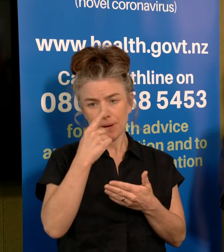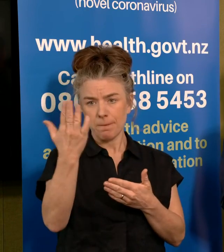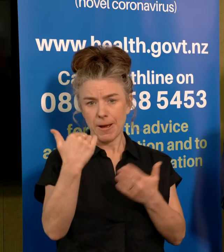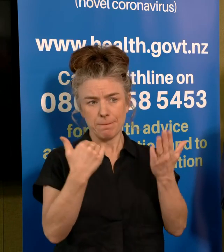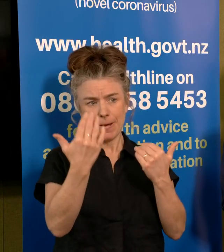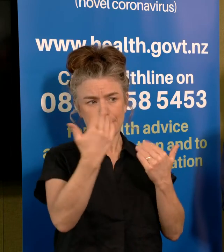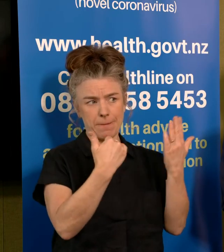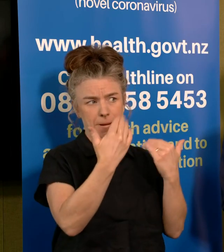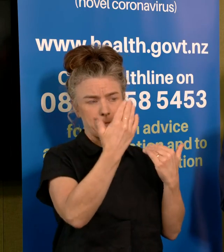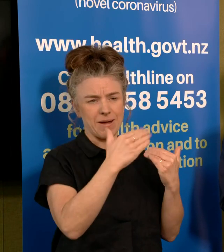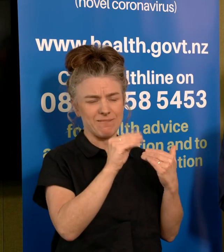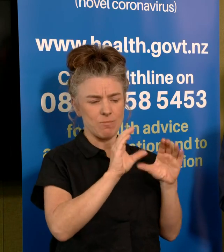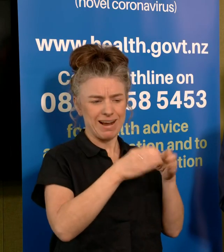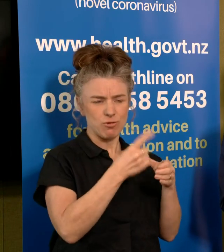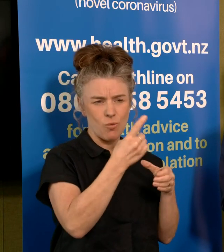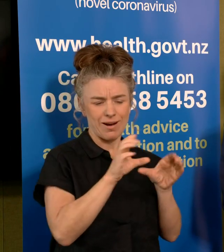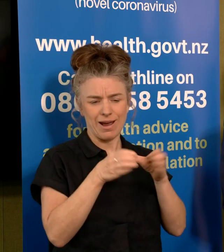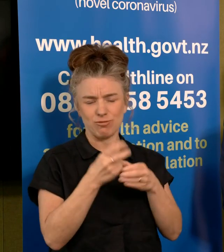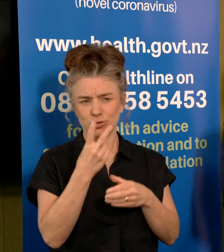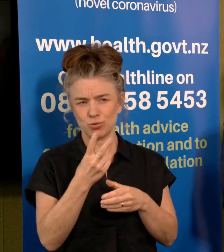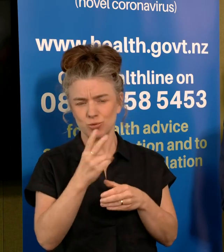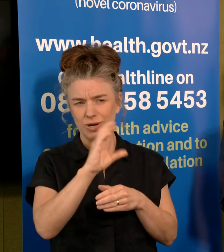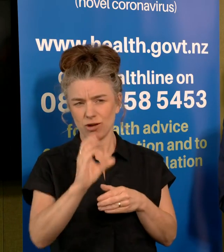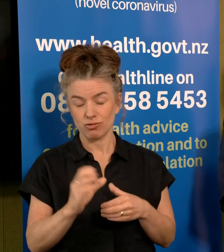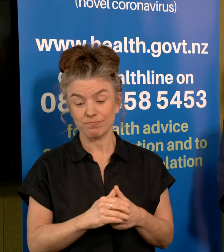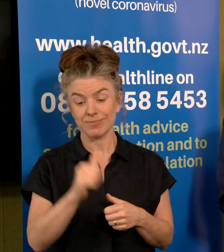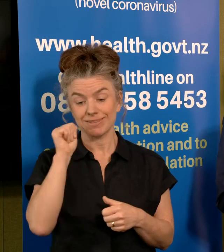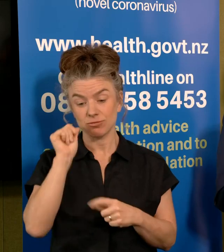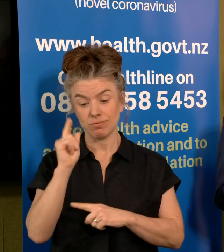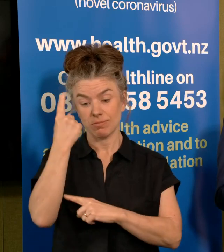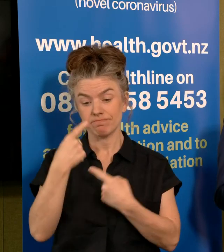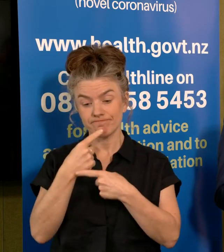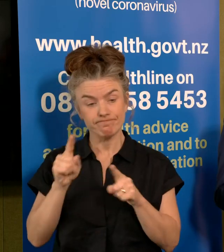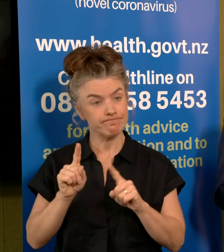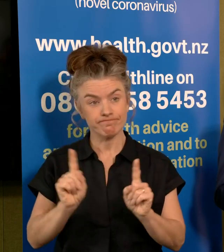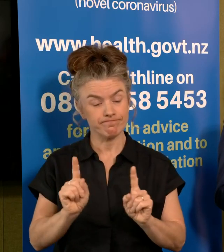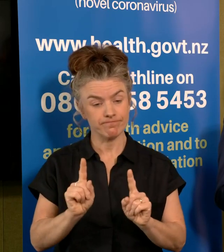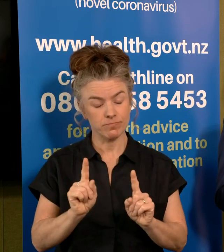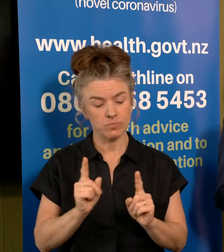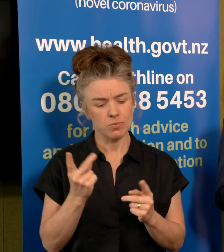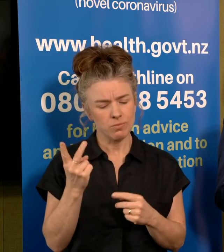those places of concern, and that yesterday the Prime Minister announced that we